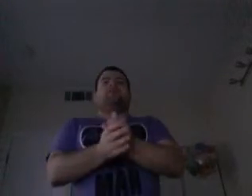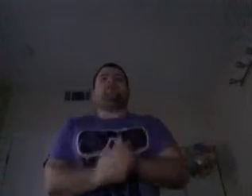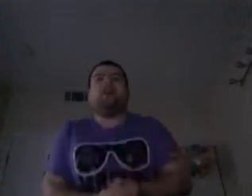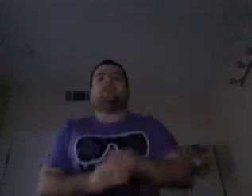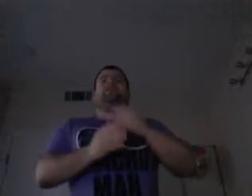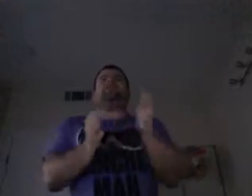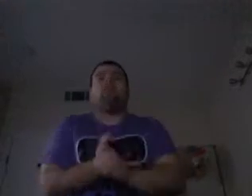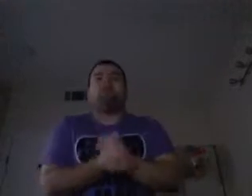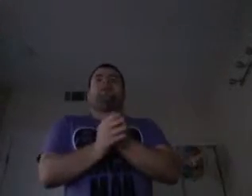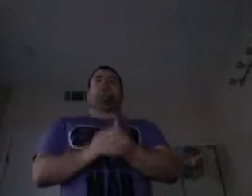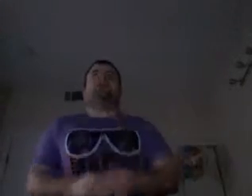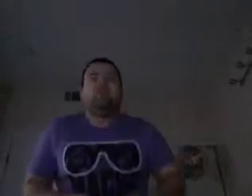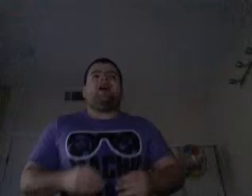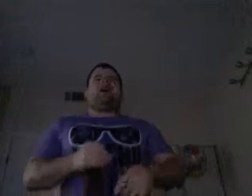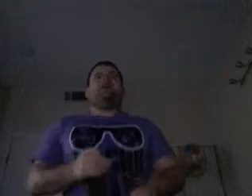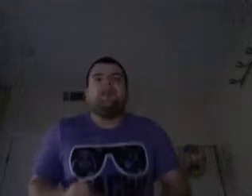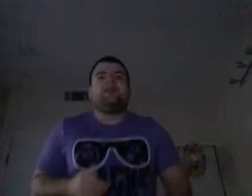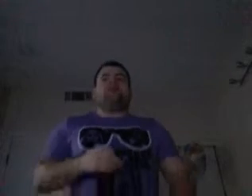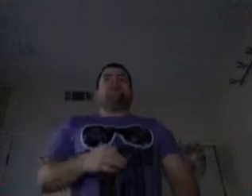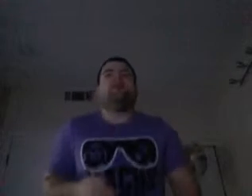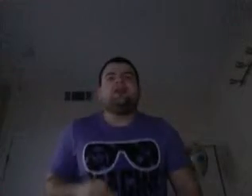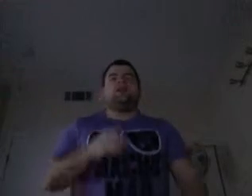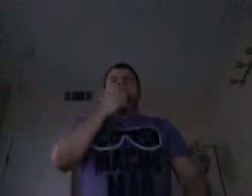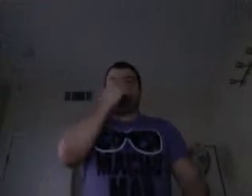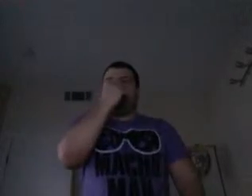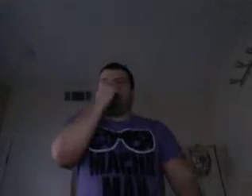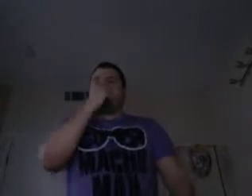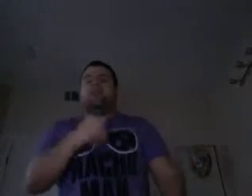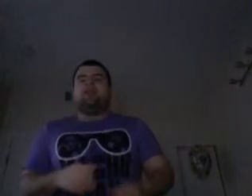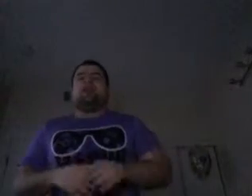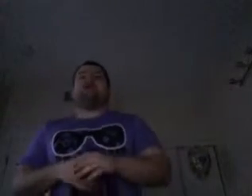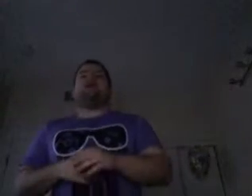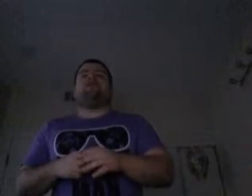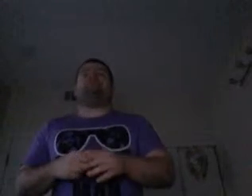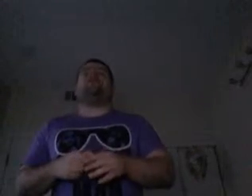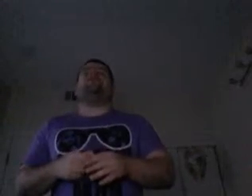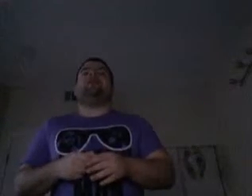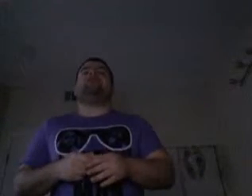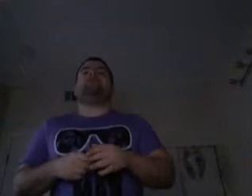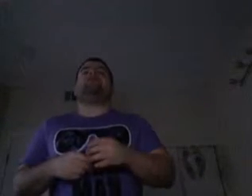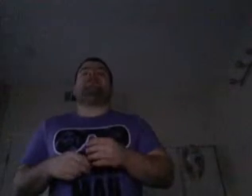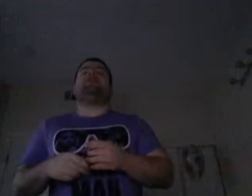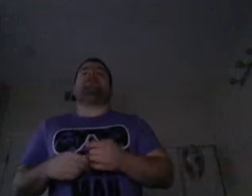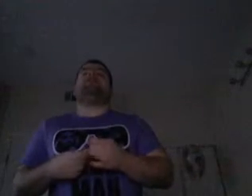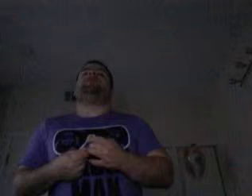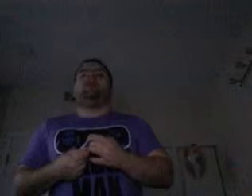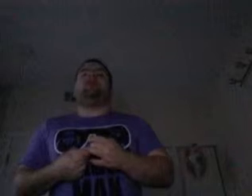See darkness coming. I feel voices calling. I feel justice calling.